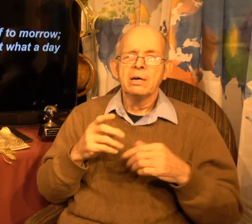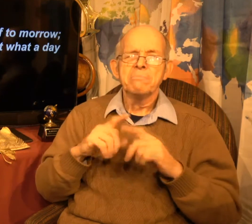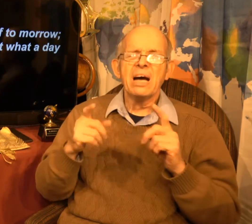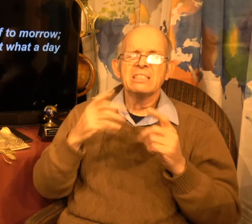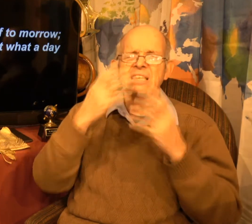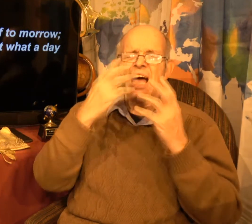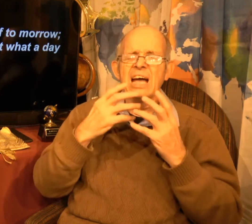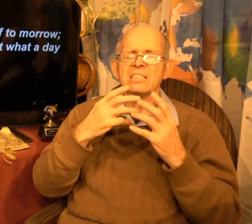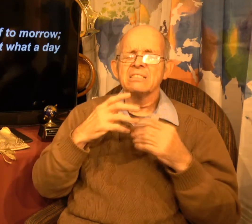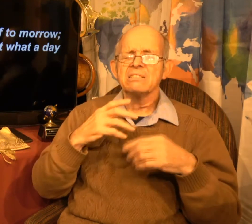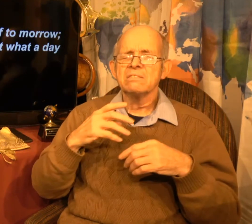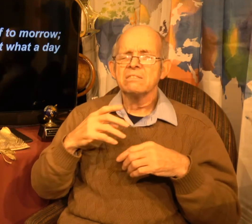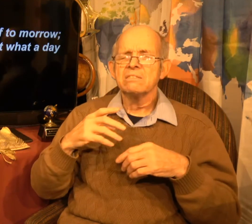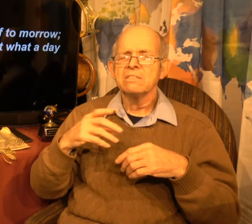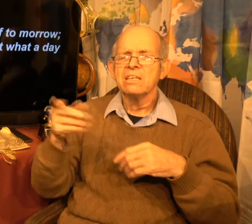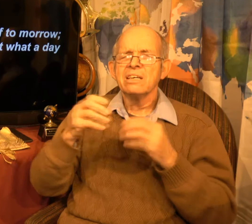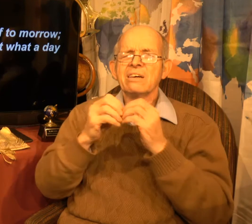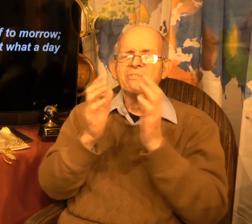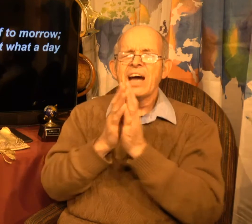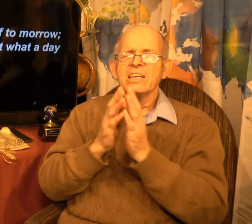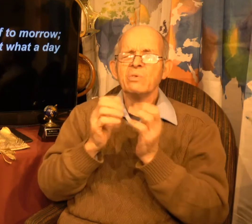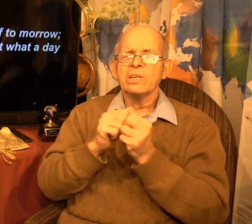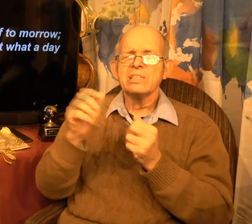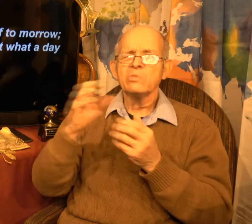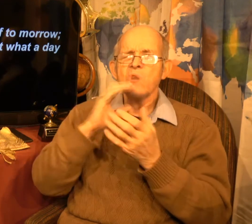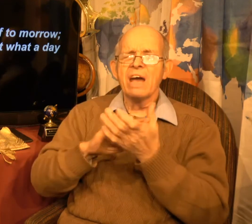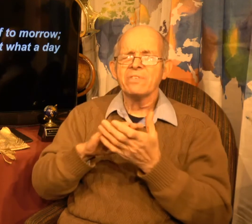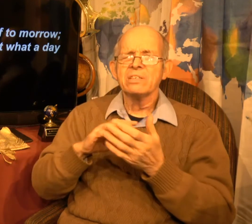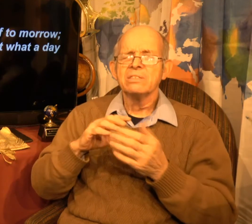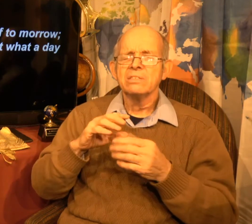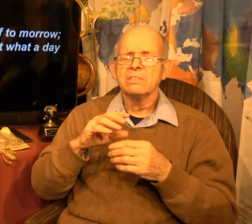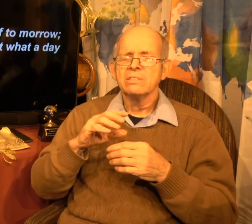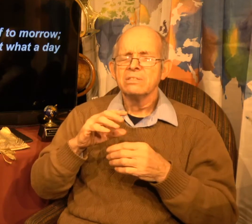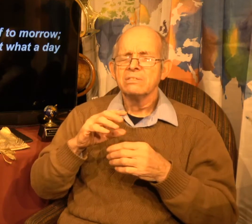But sad. Fight. With his wife.